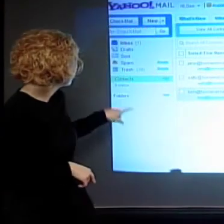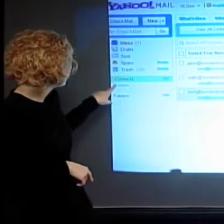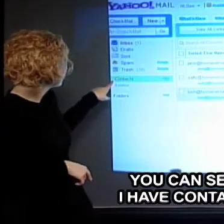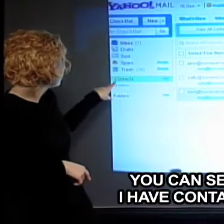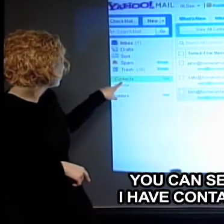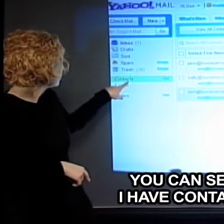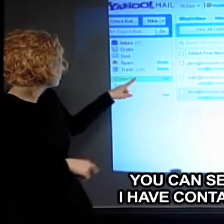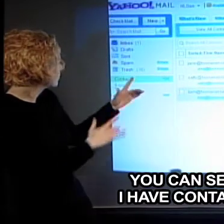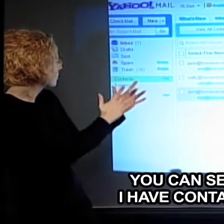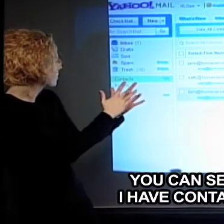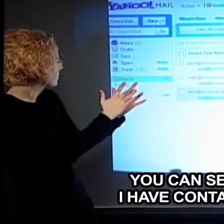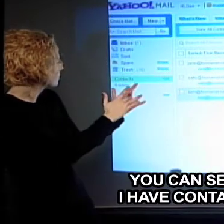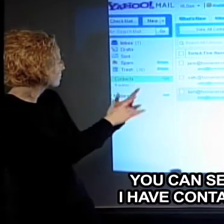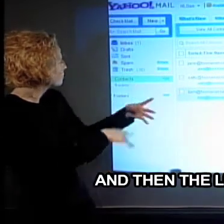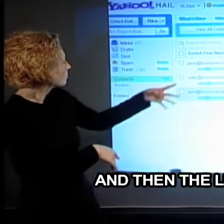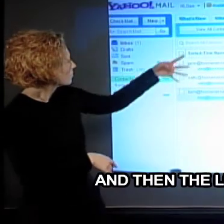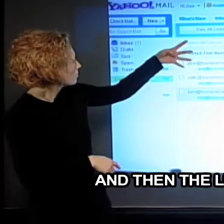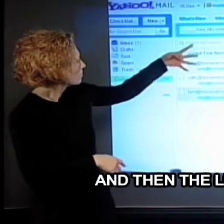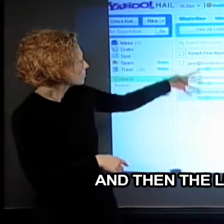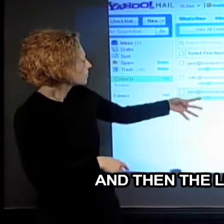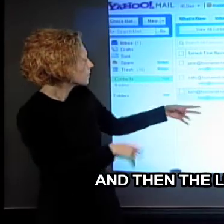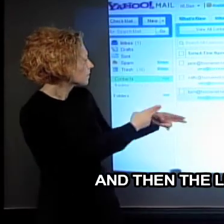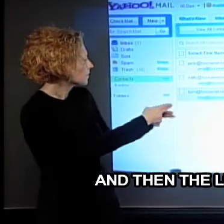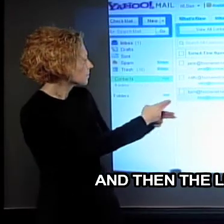You can see where I have contacts here and then the list of names.